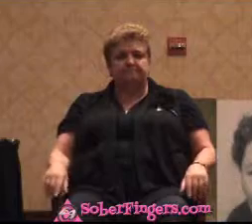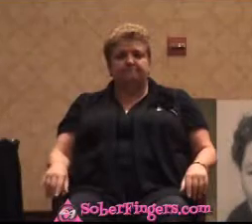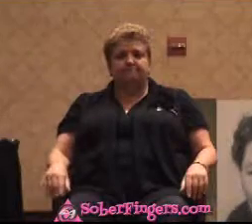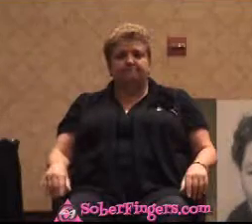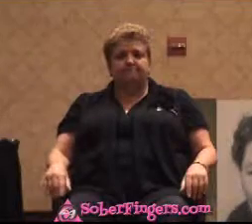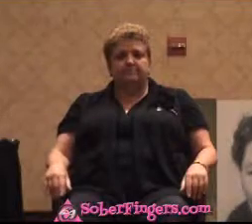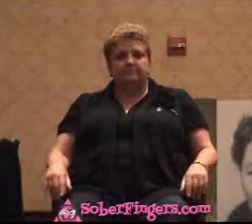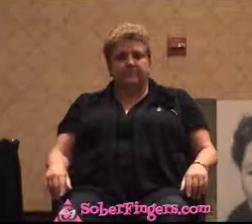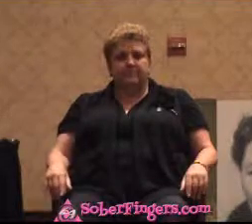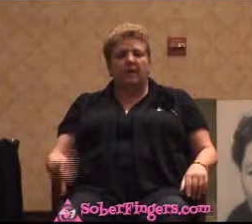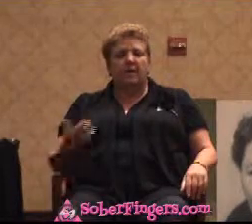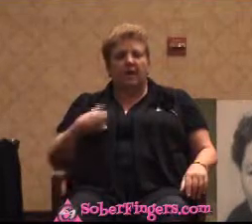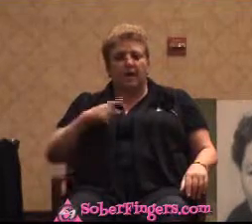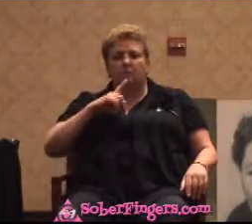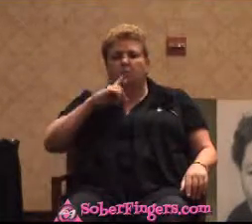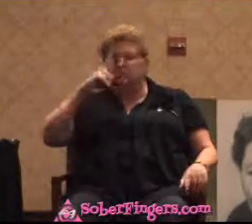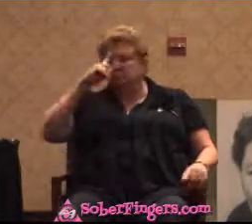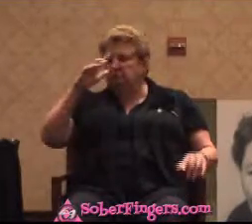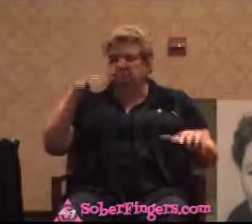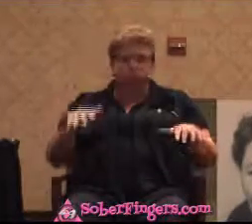It had me baffled.